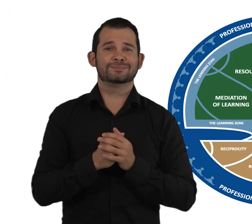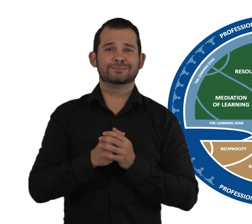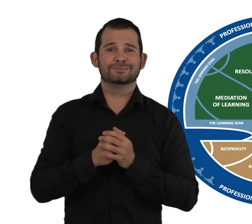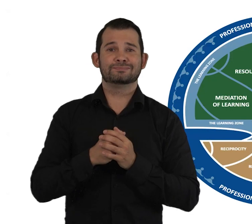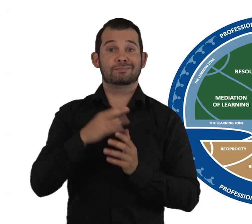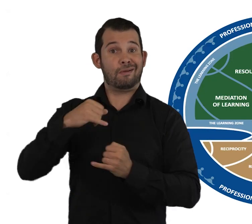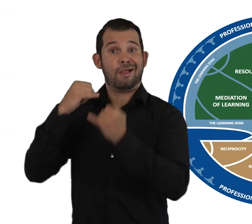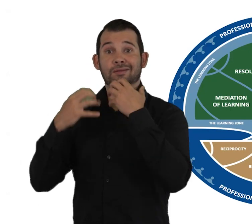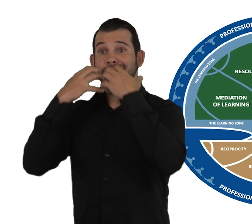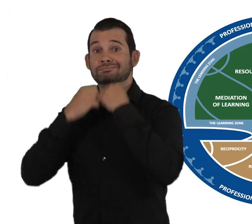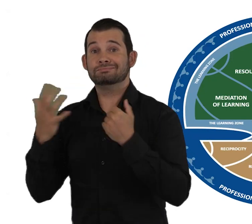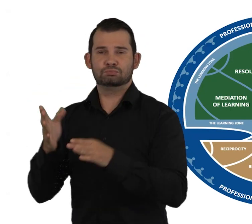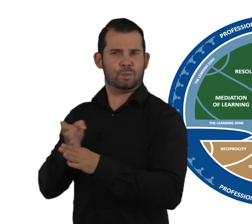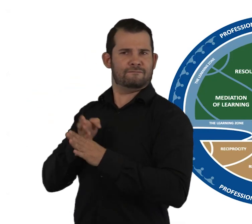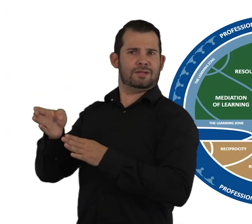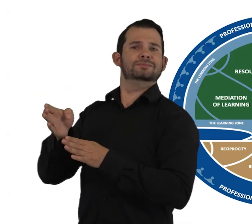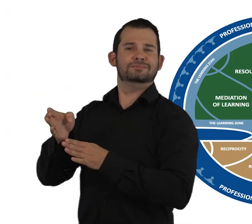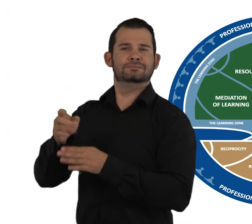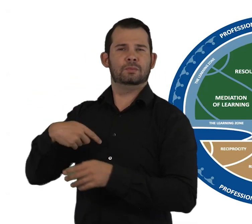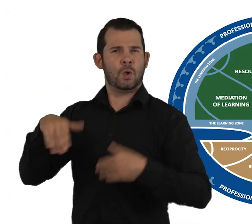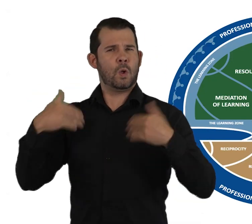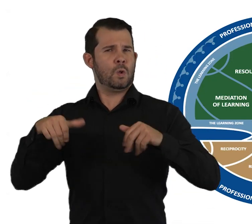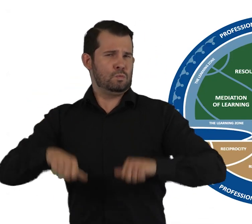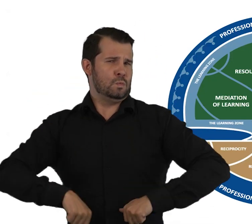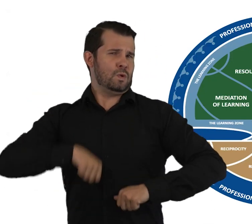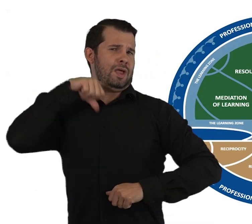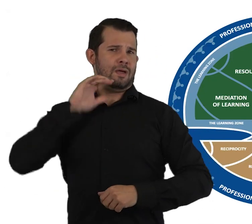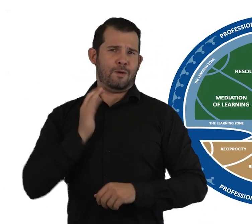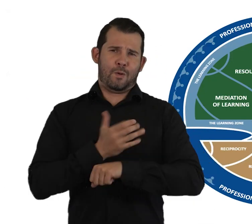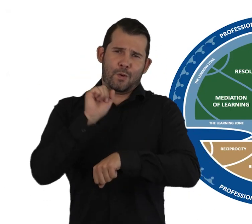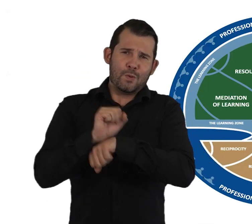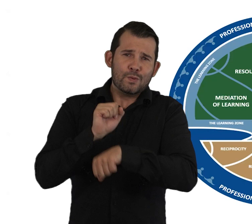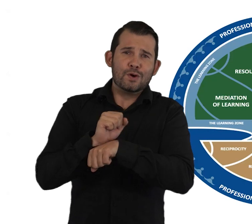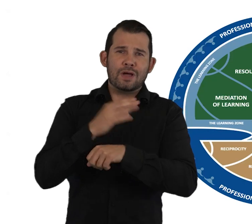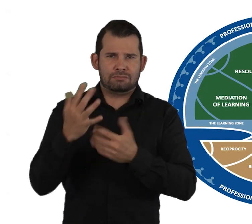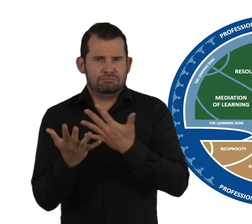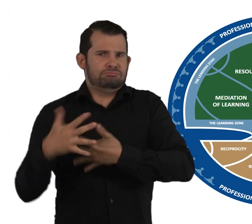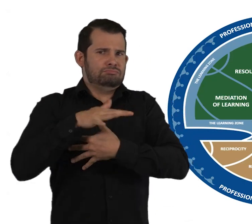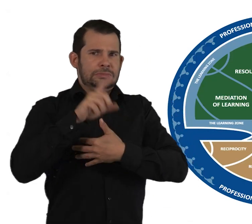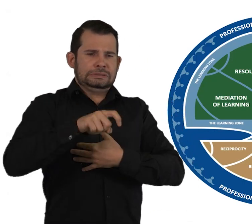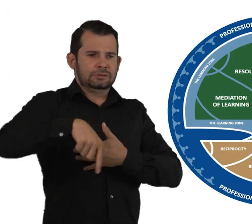last value is professionalism. We take great pride in our work and prioritize the needs of those we